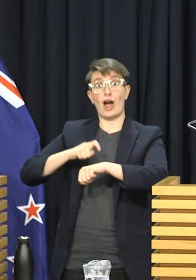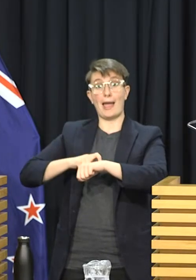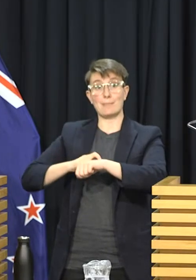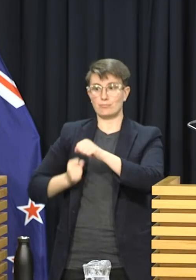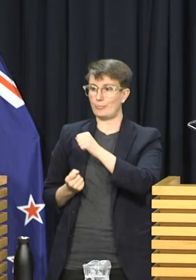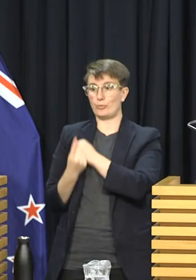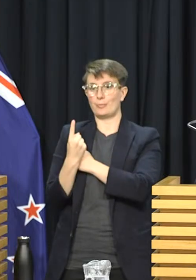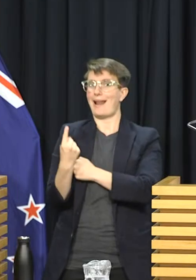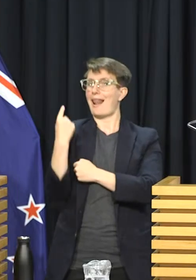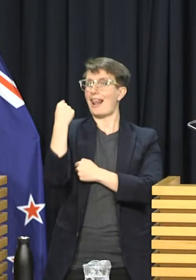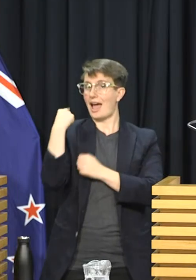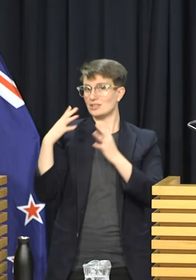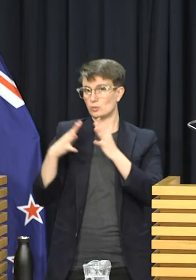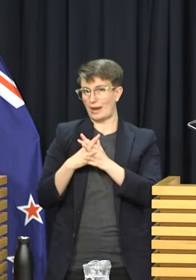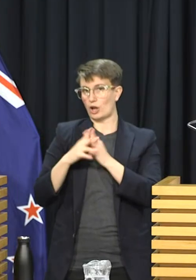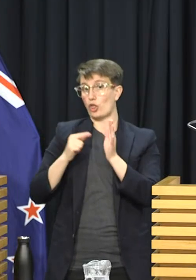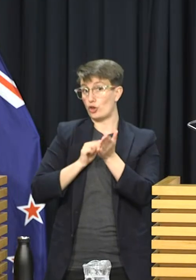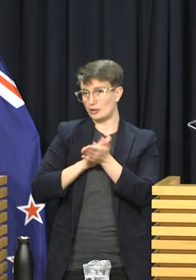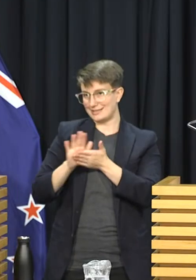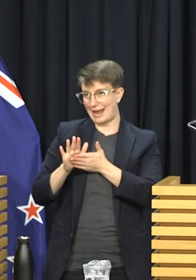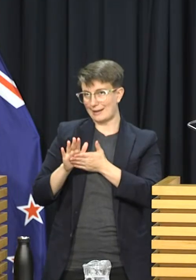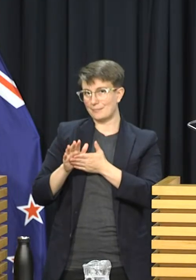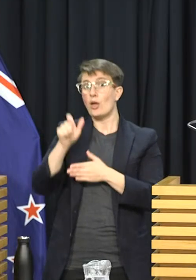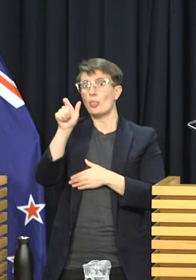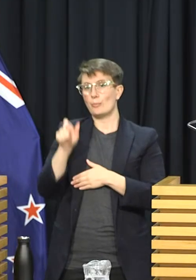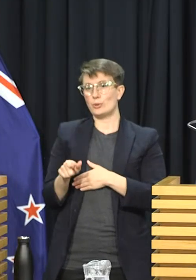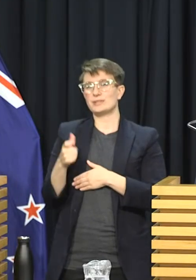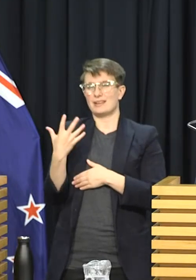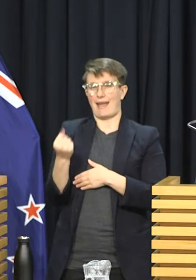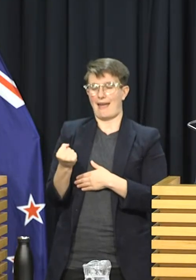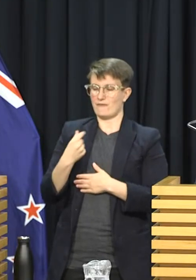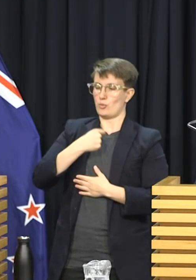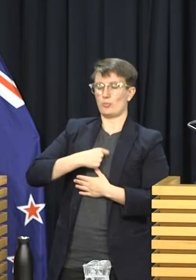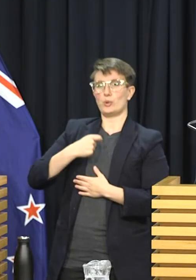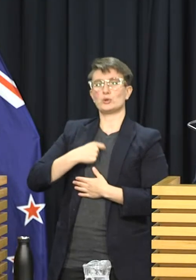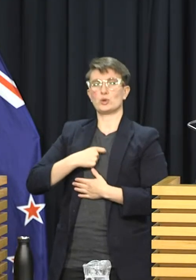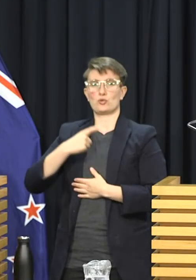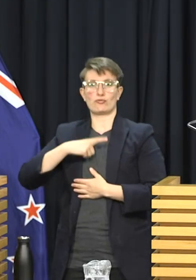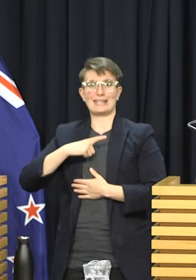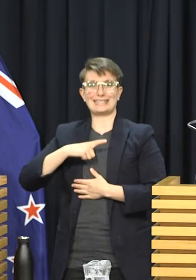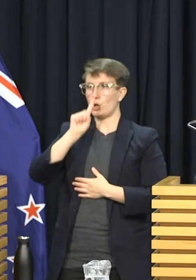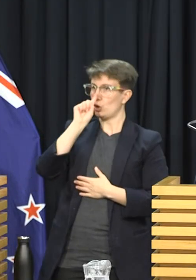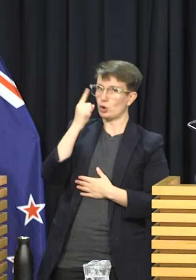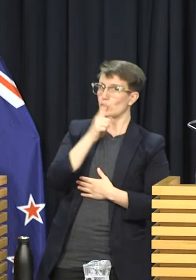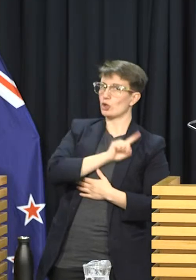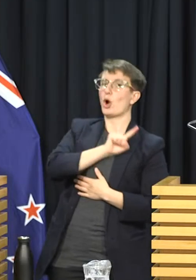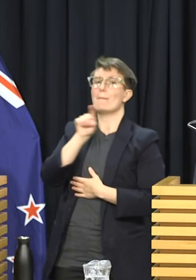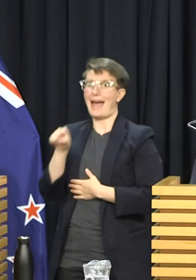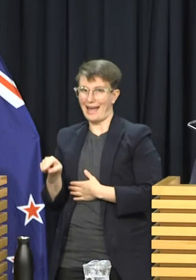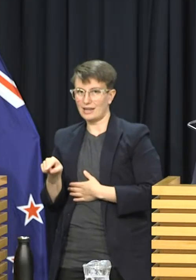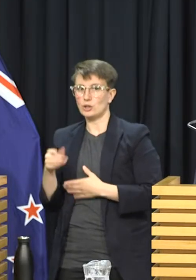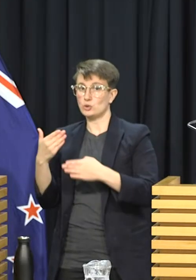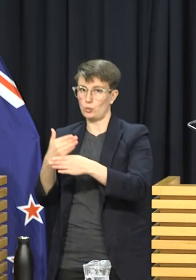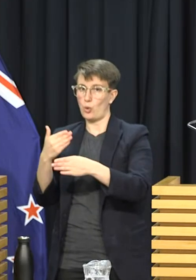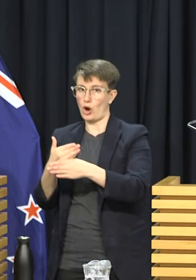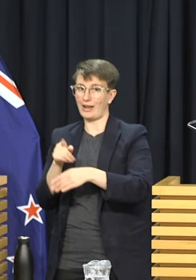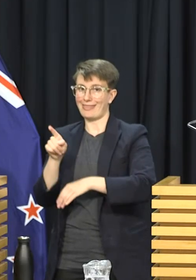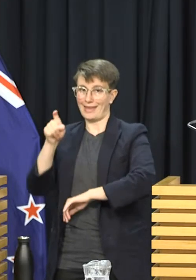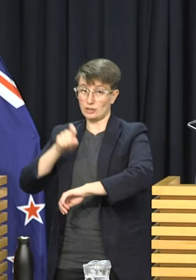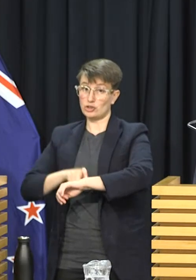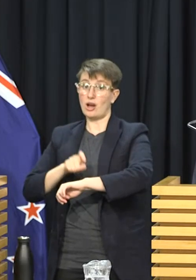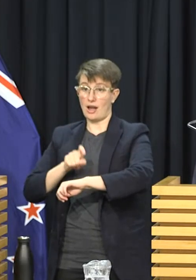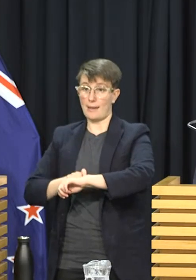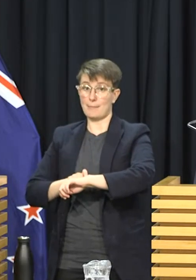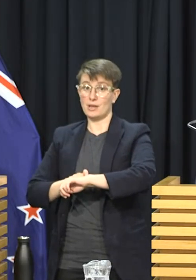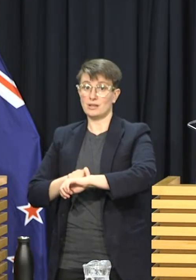and got that swab a few days after it was due, but hadn't been back at work and had that swab on